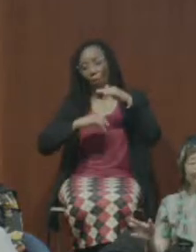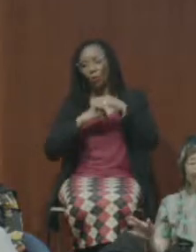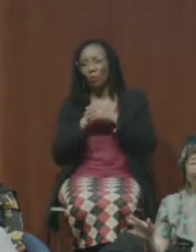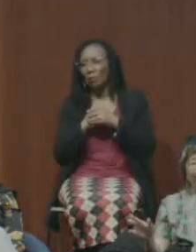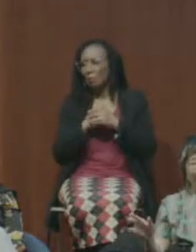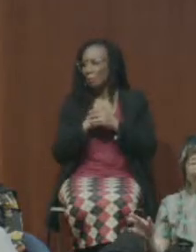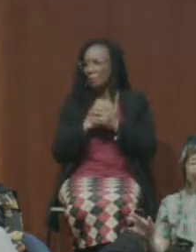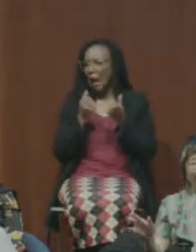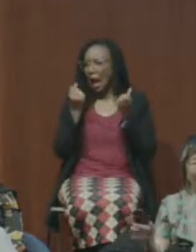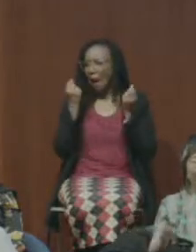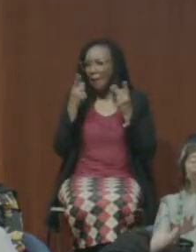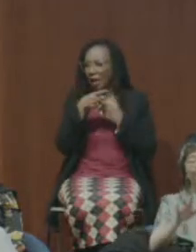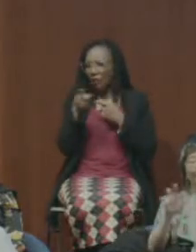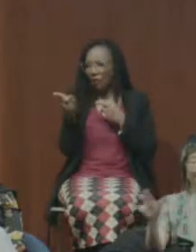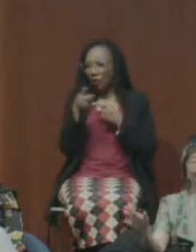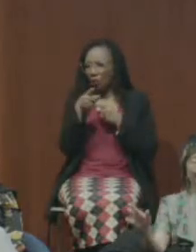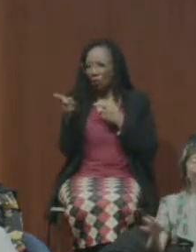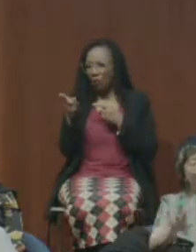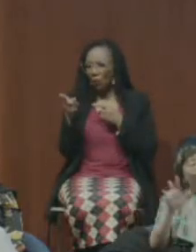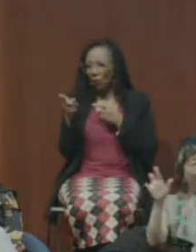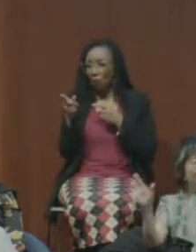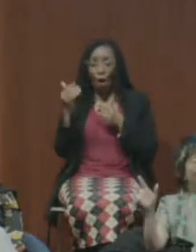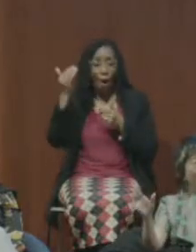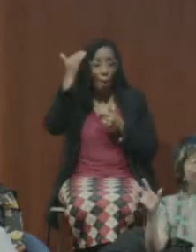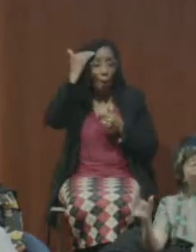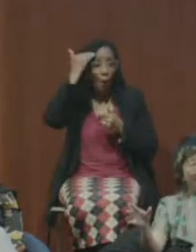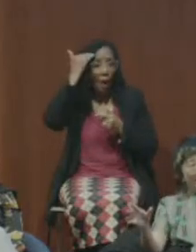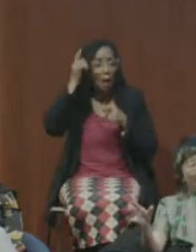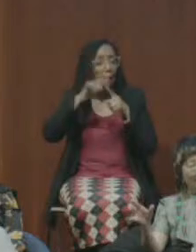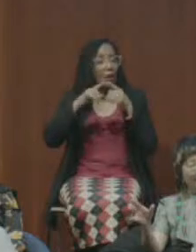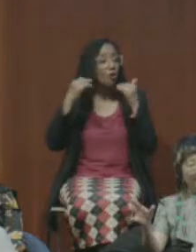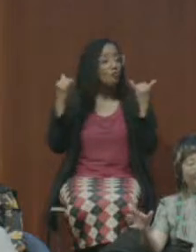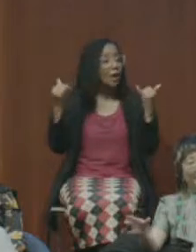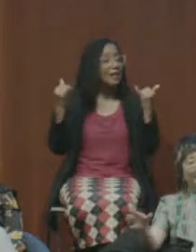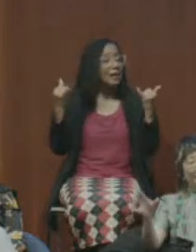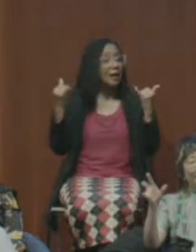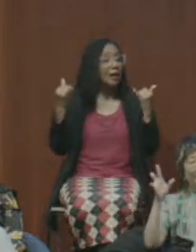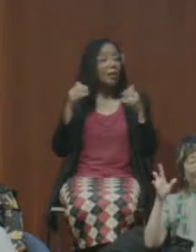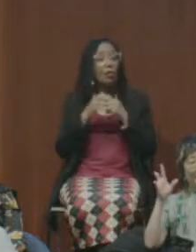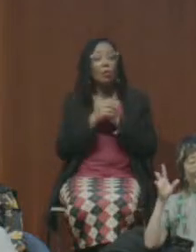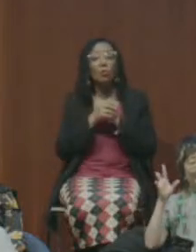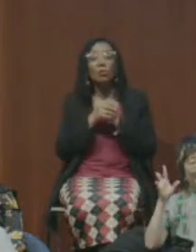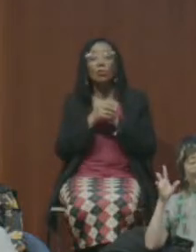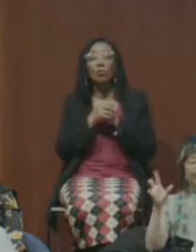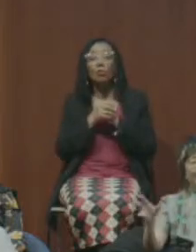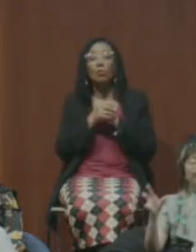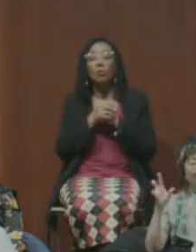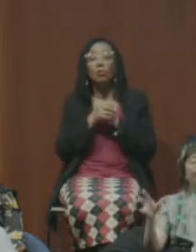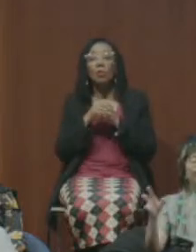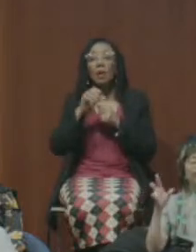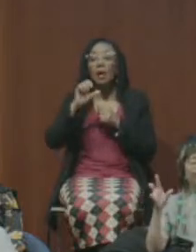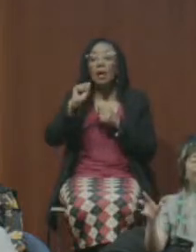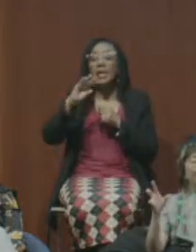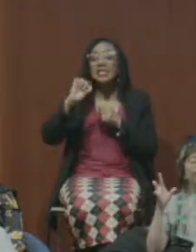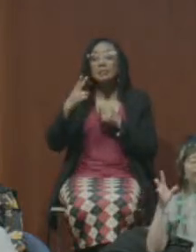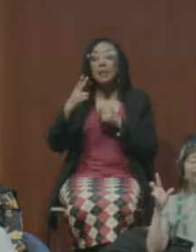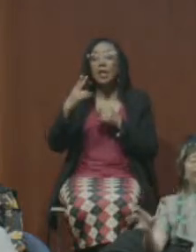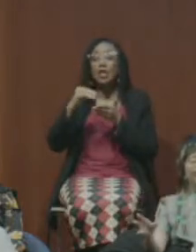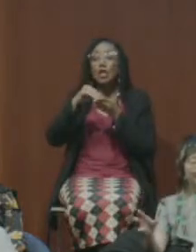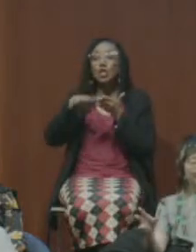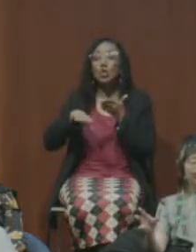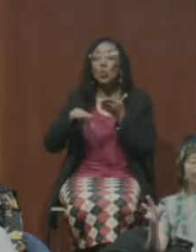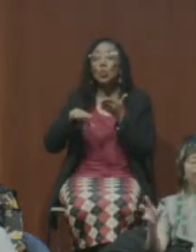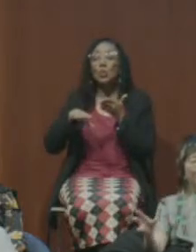don't know how many of you are aware of this, but right now, the Smith Students for Justice